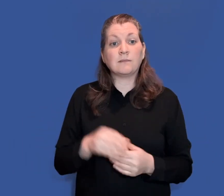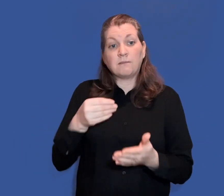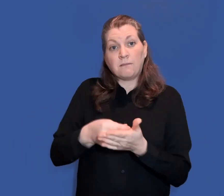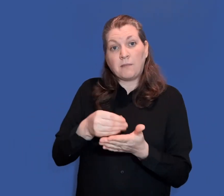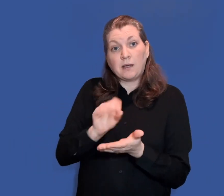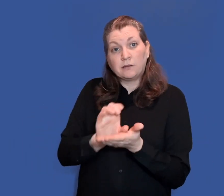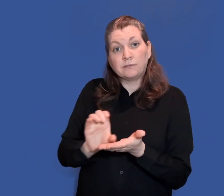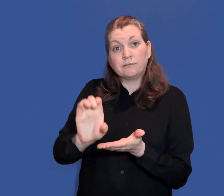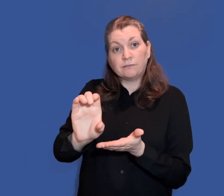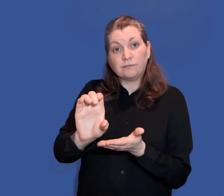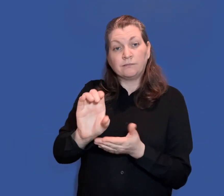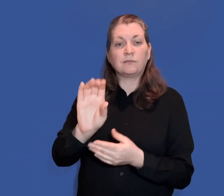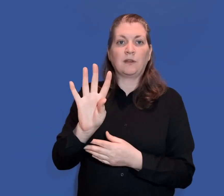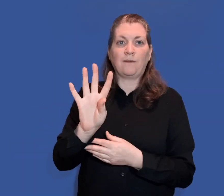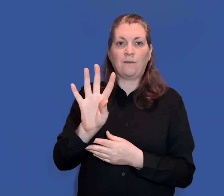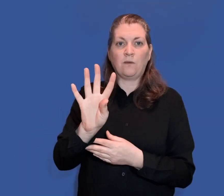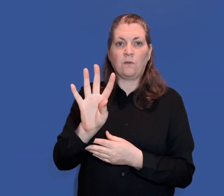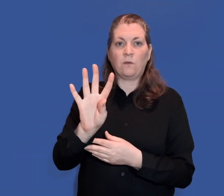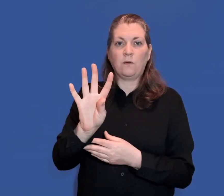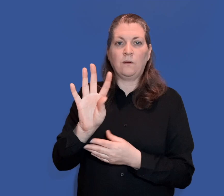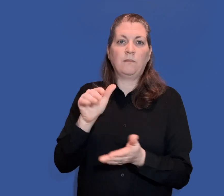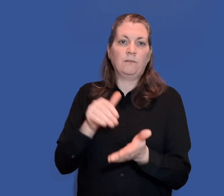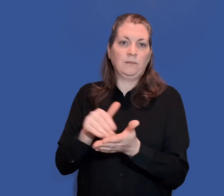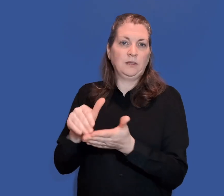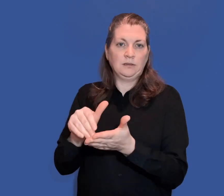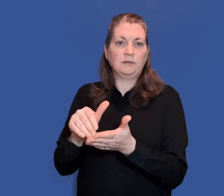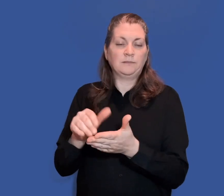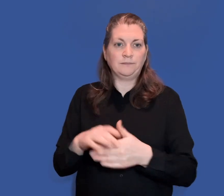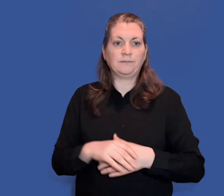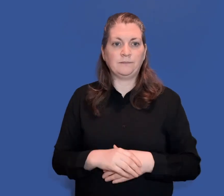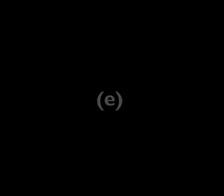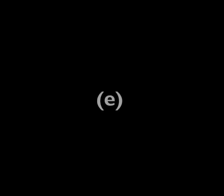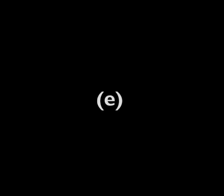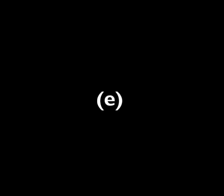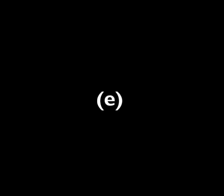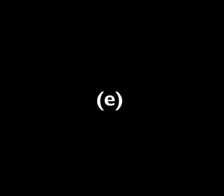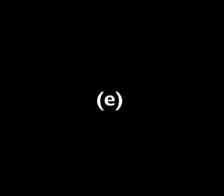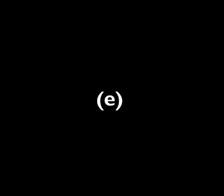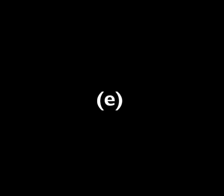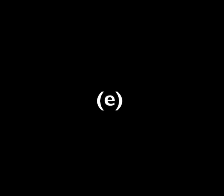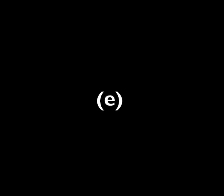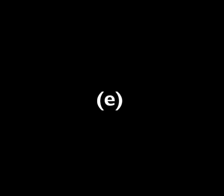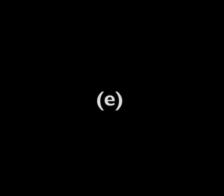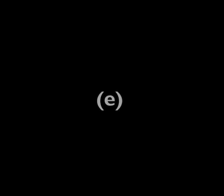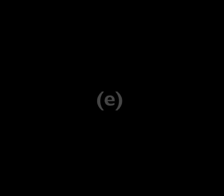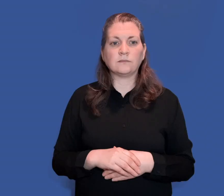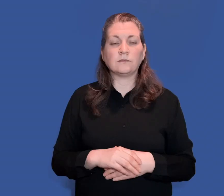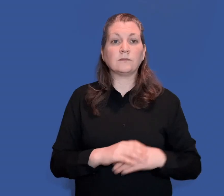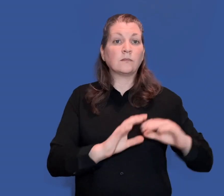is for the natural and working lands projects, which has a proposed budget of $3